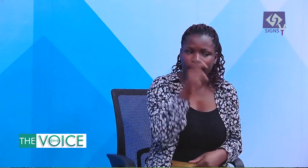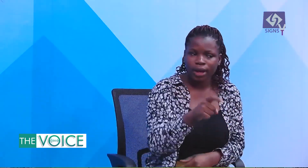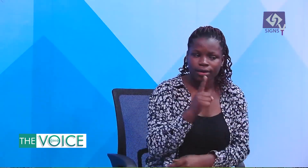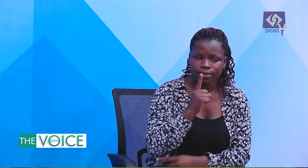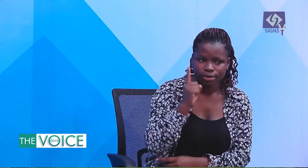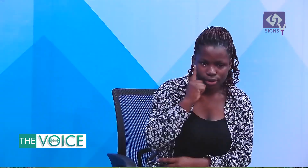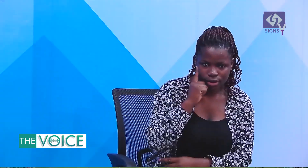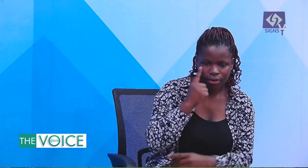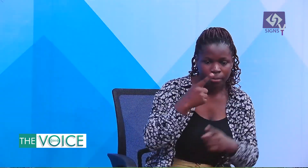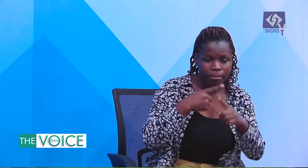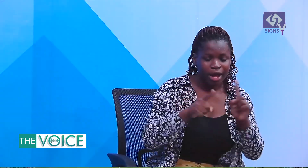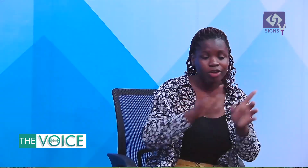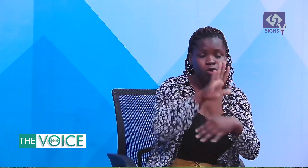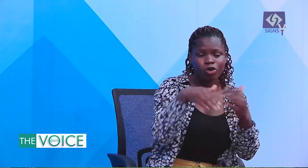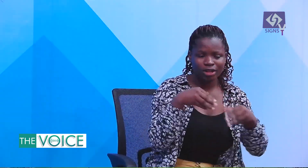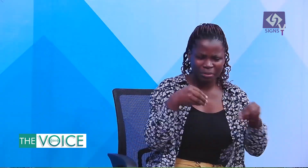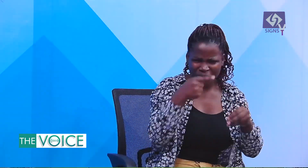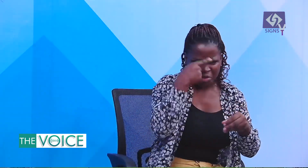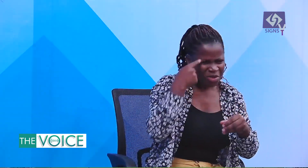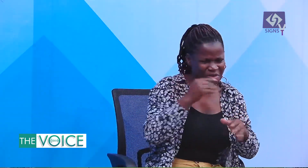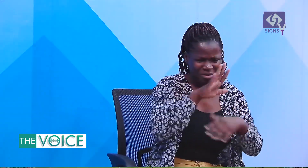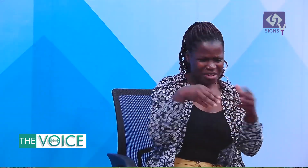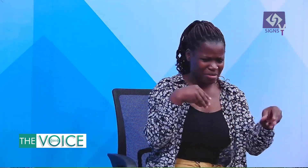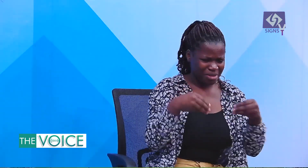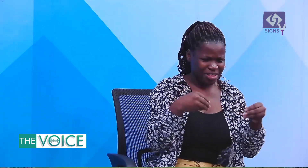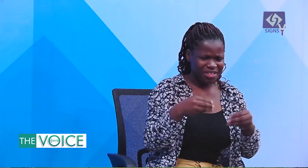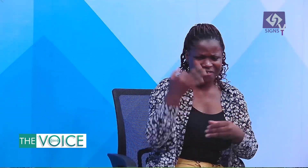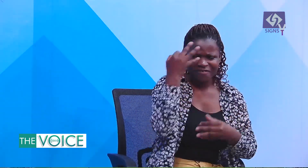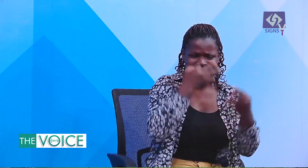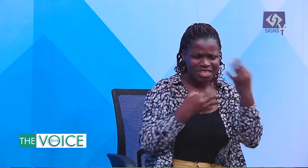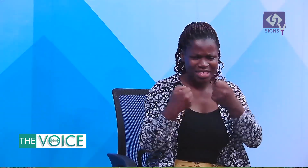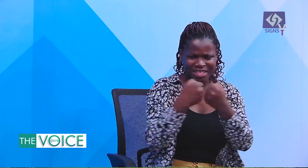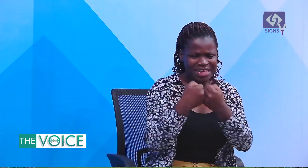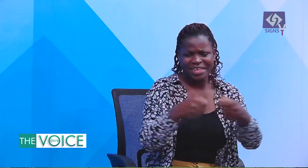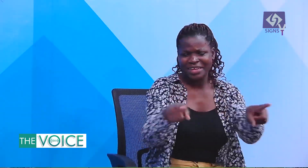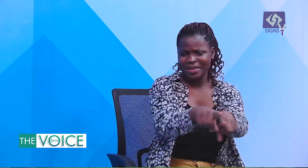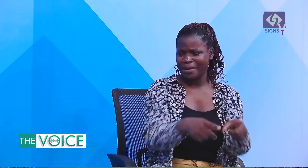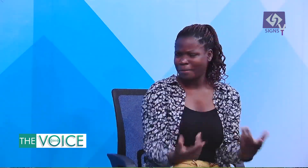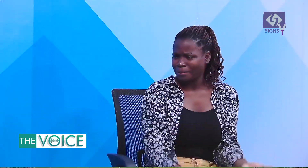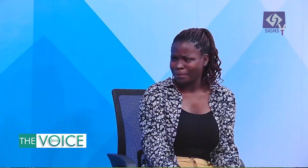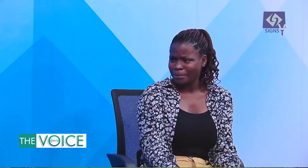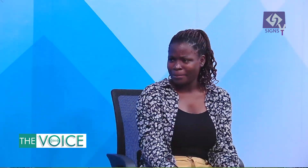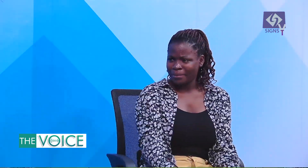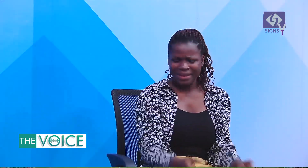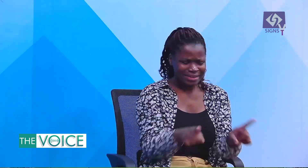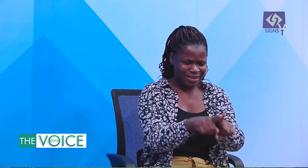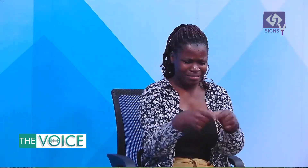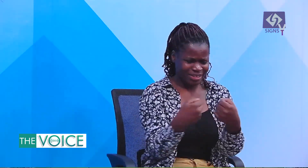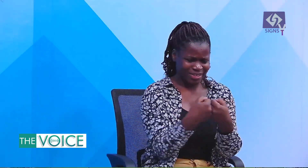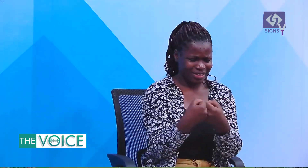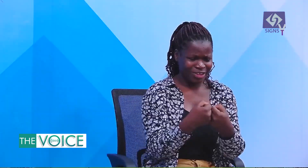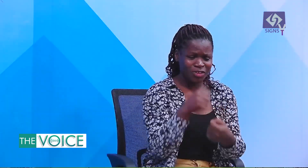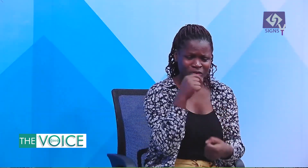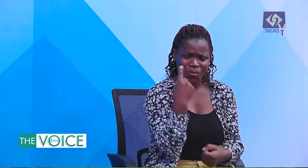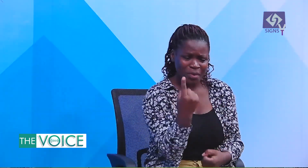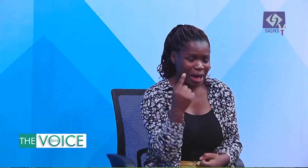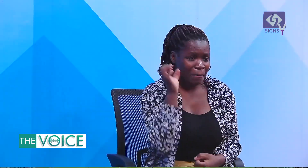a larger perspective, mostly deaf people, persons with disability, because we get to experience challenges as persons